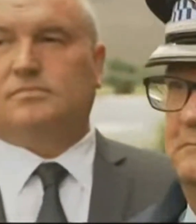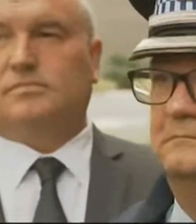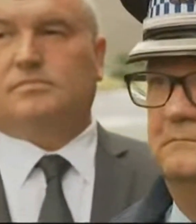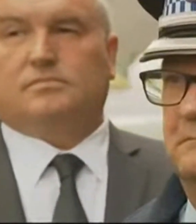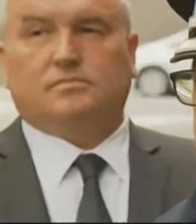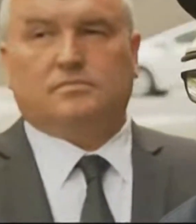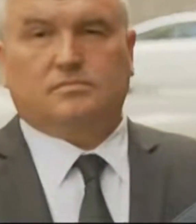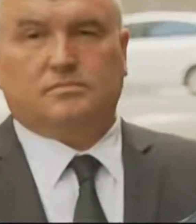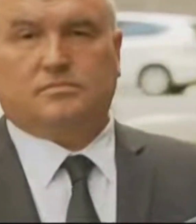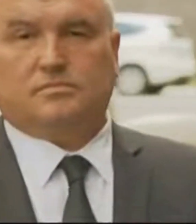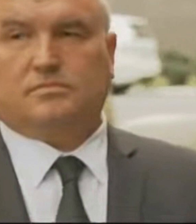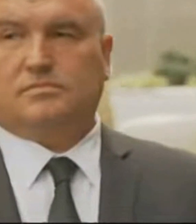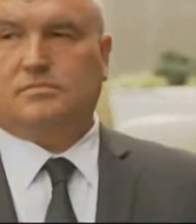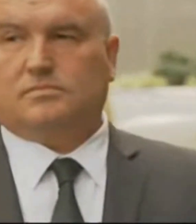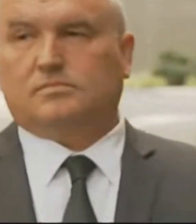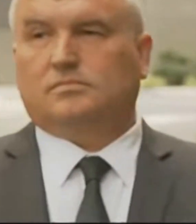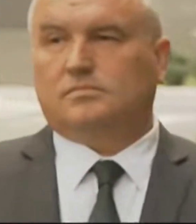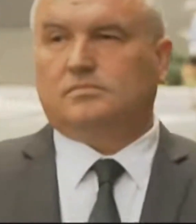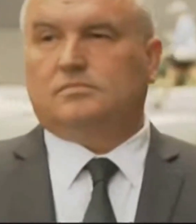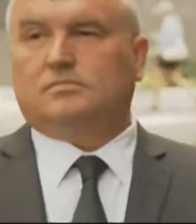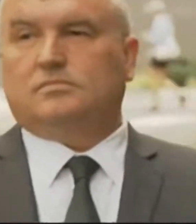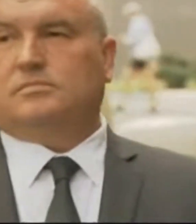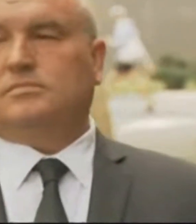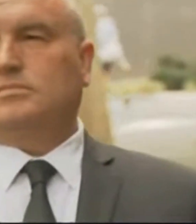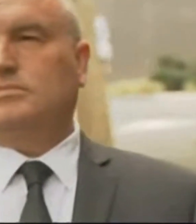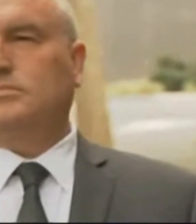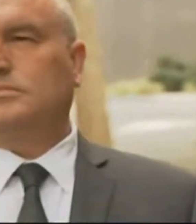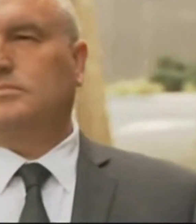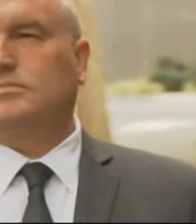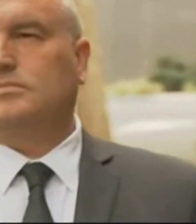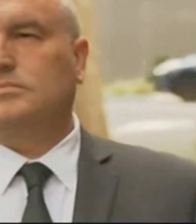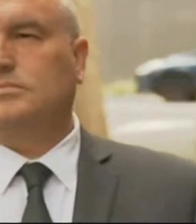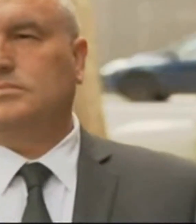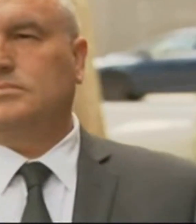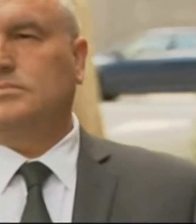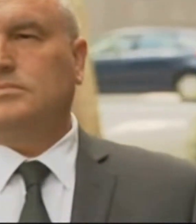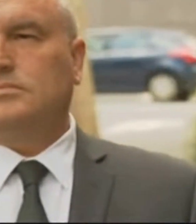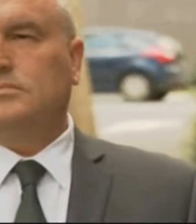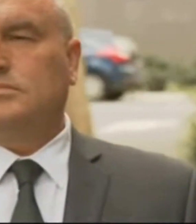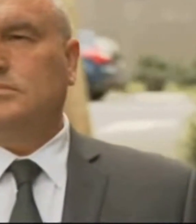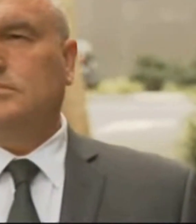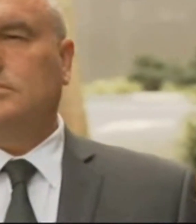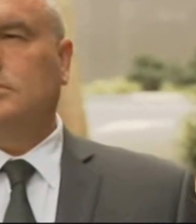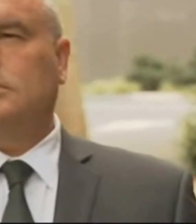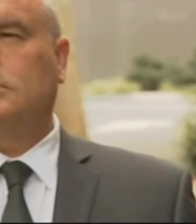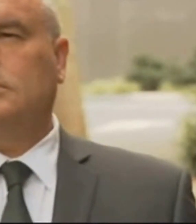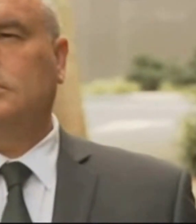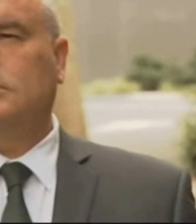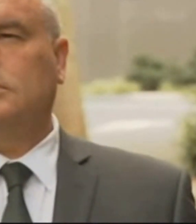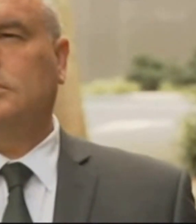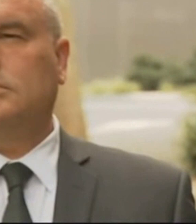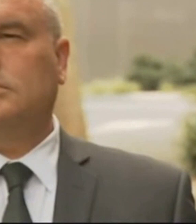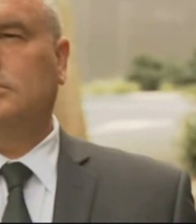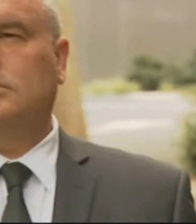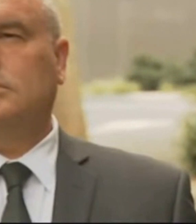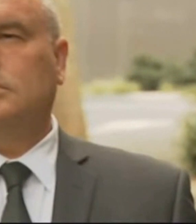videos come out over the weekend of some clandestine parties, people boasting about these parties and hiding them from the police.